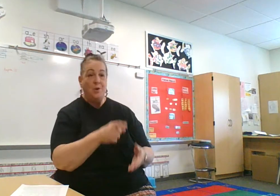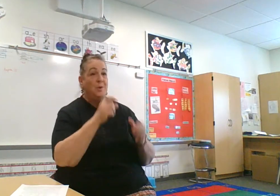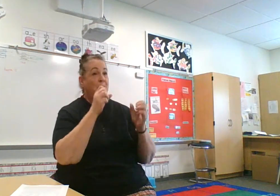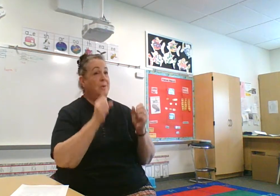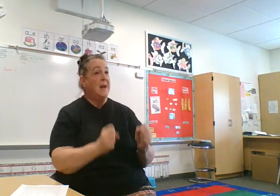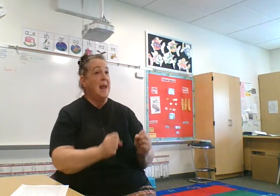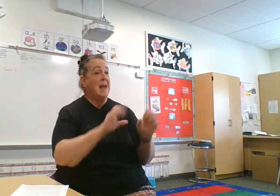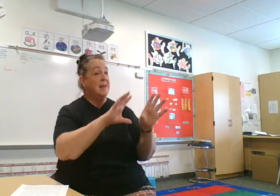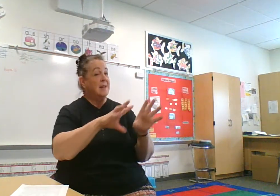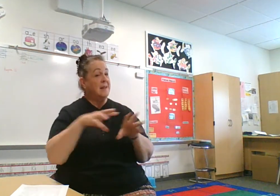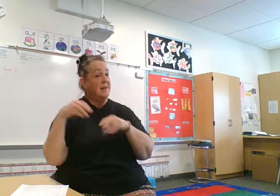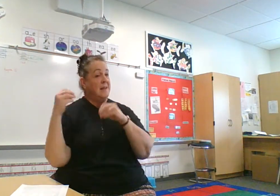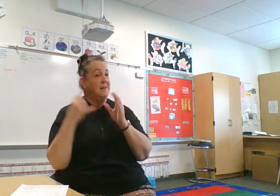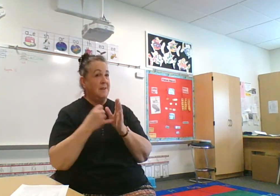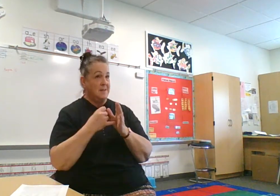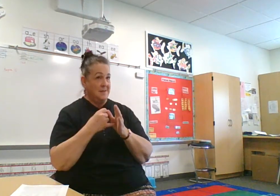You can leave it.